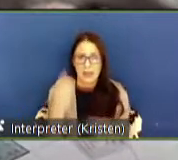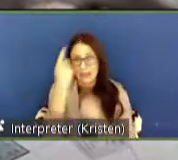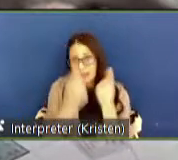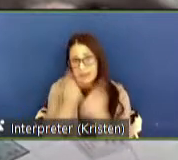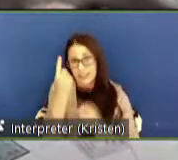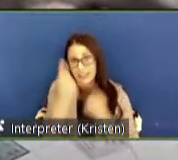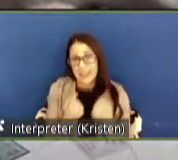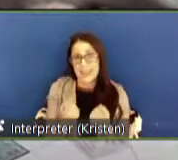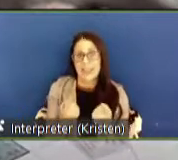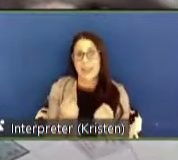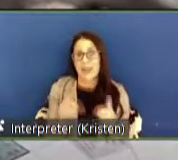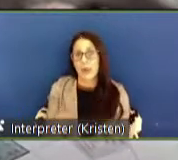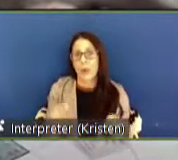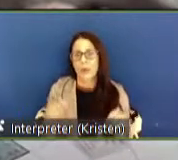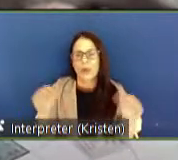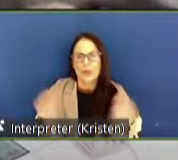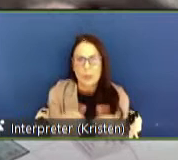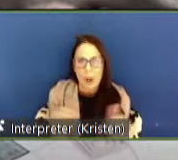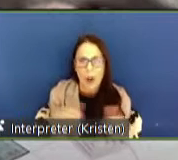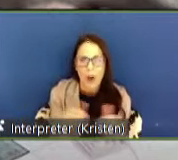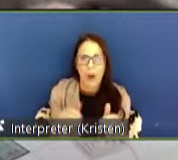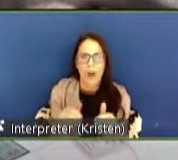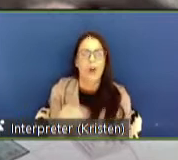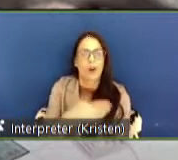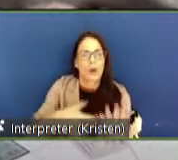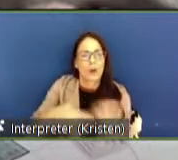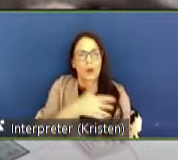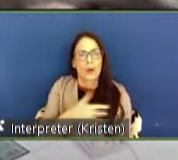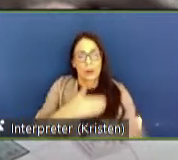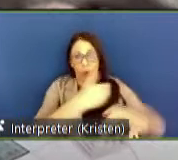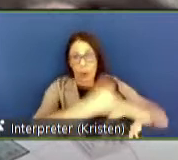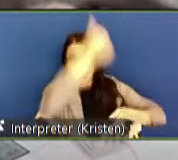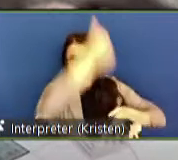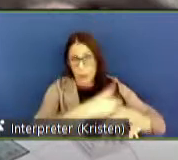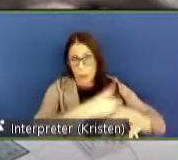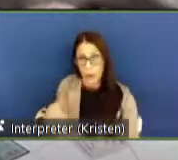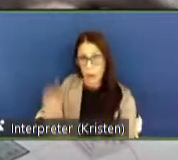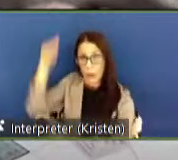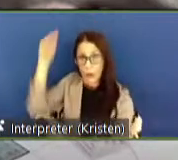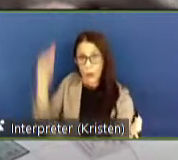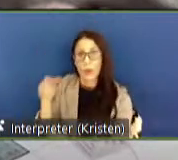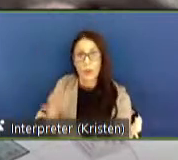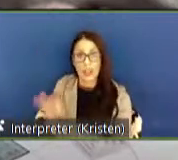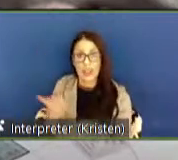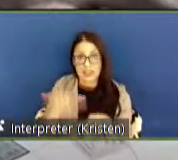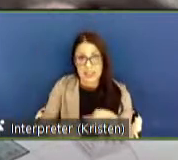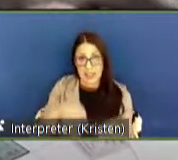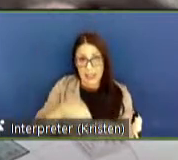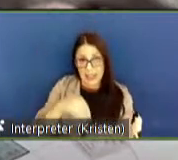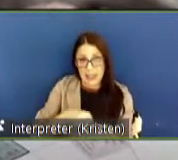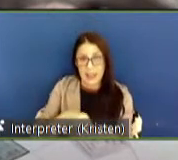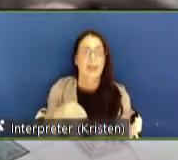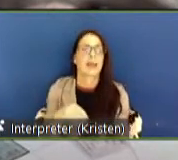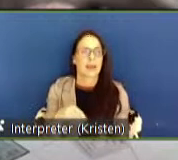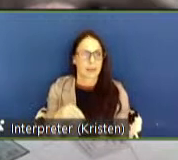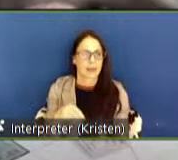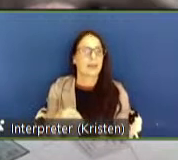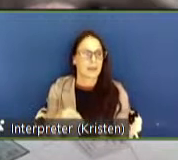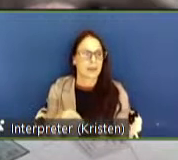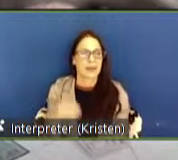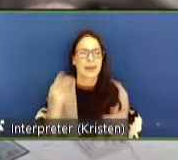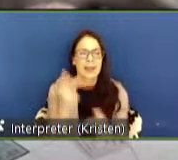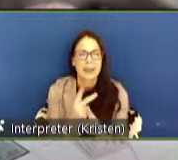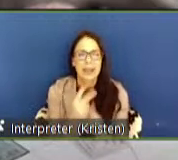gatherings, open windows, and improve your ventilation if you're going to be indoors. And keep a list of guests and their